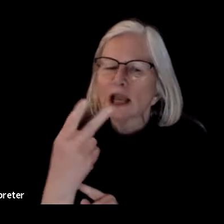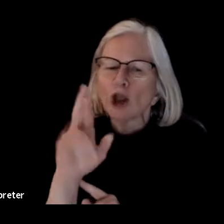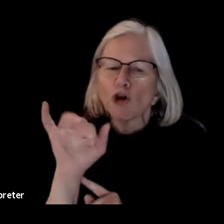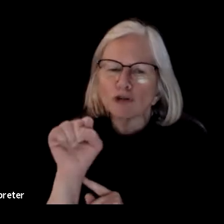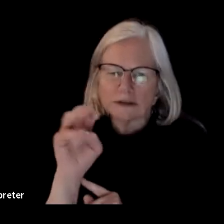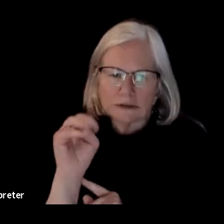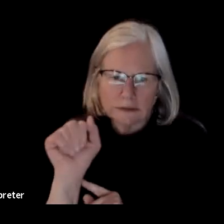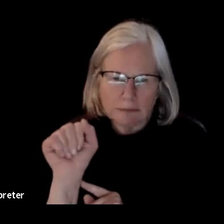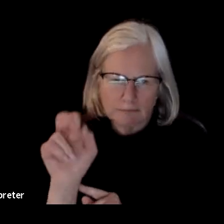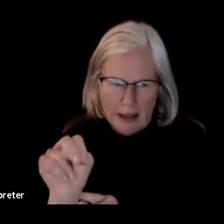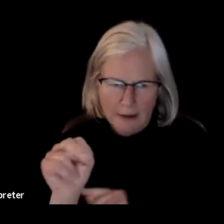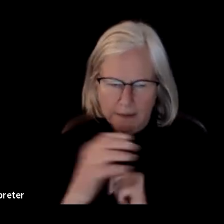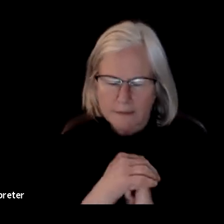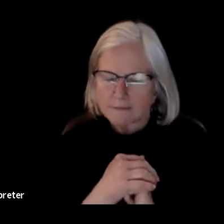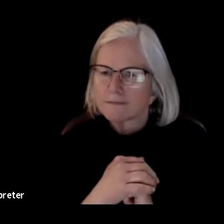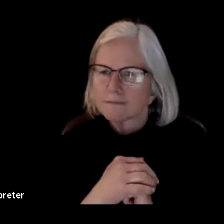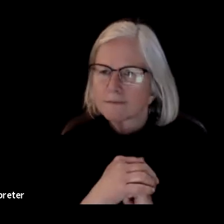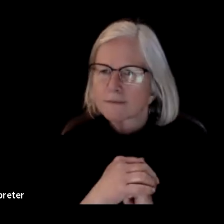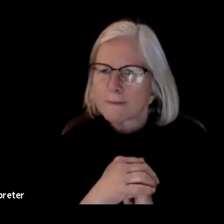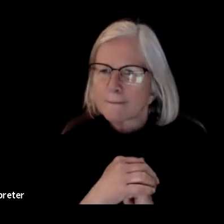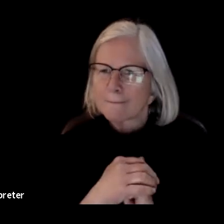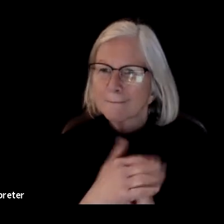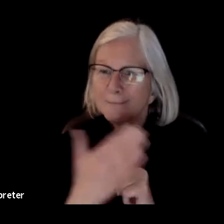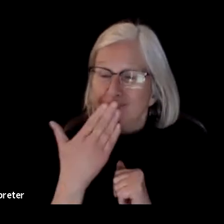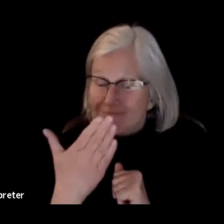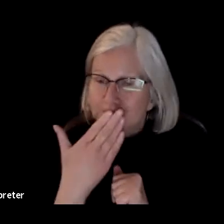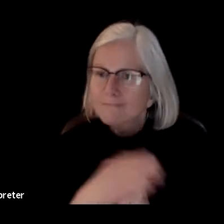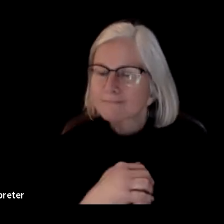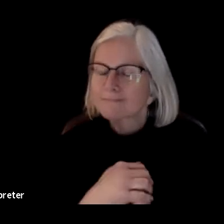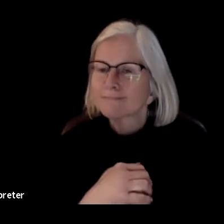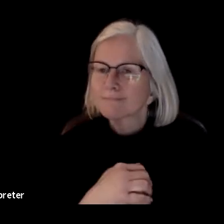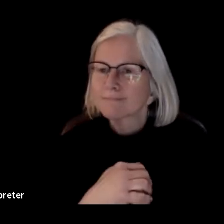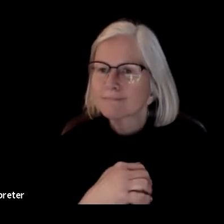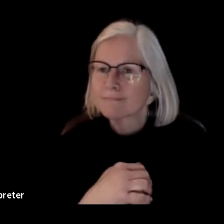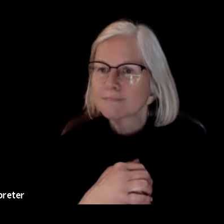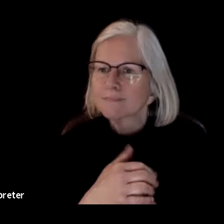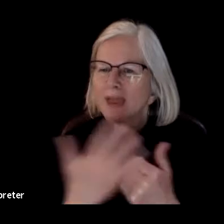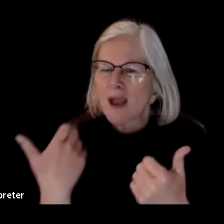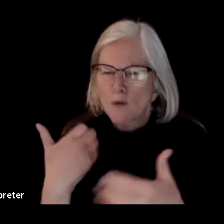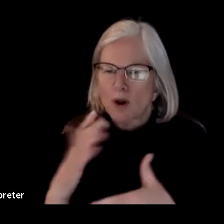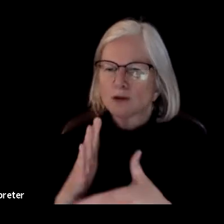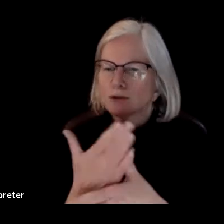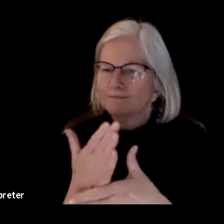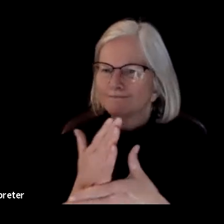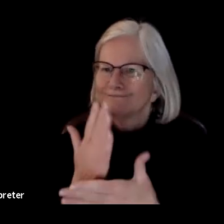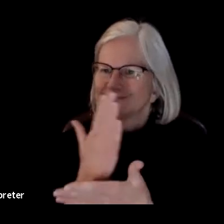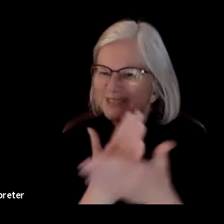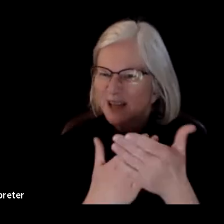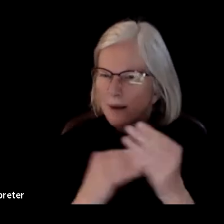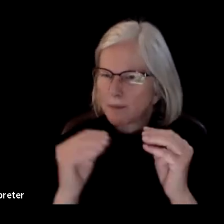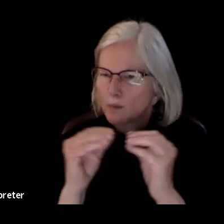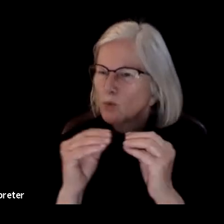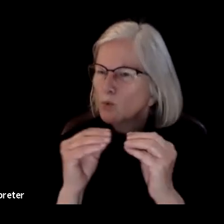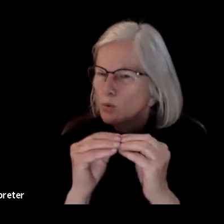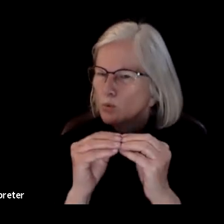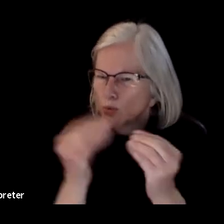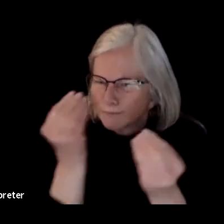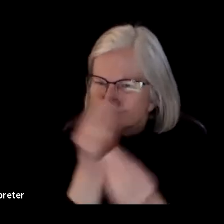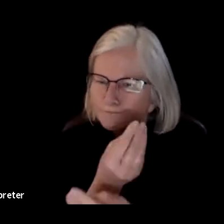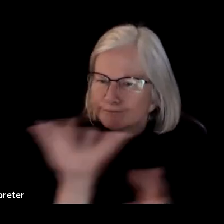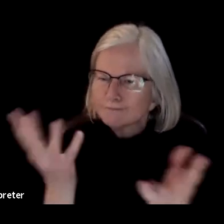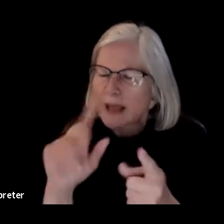Thank you, Commissioner. I just wanted to share some more news on the vaccine front, which is very